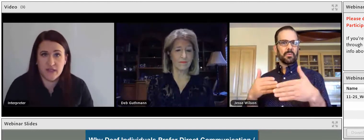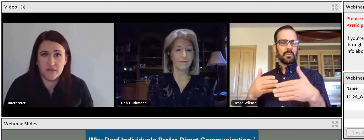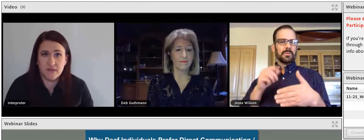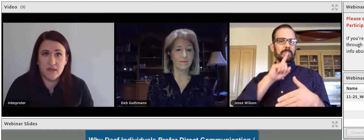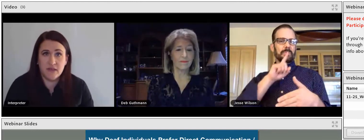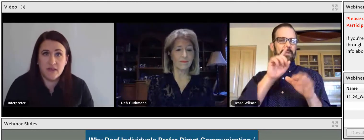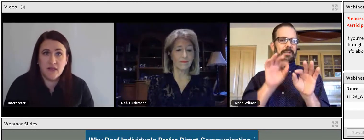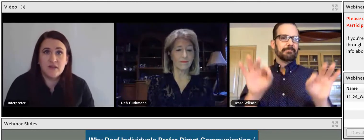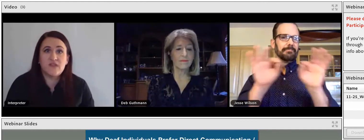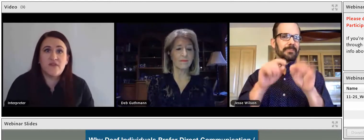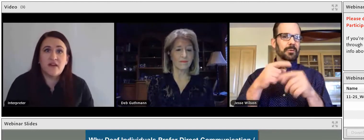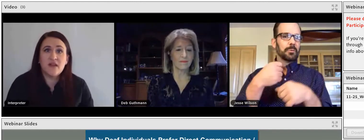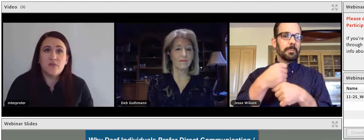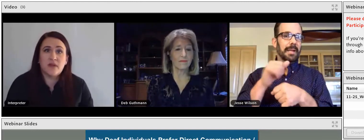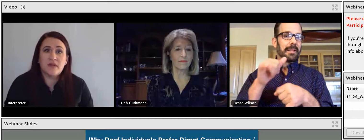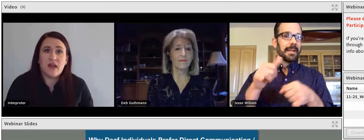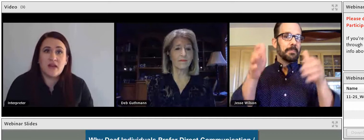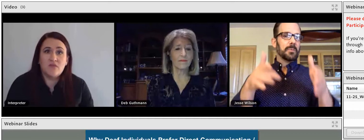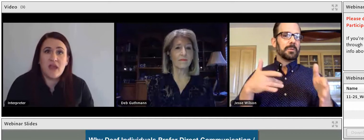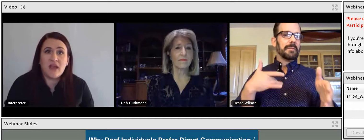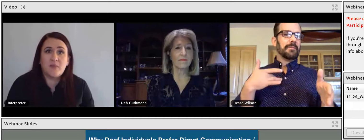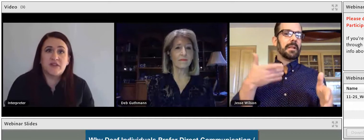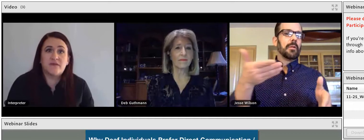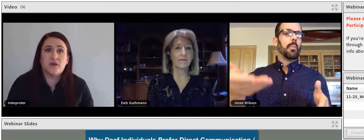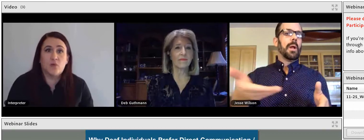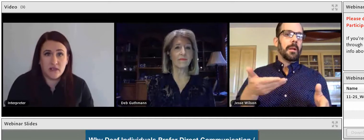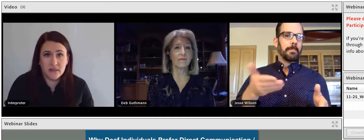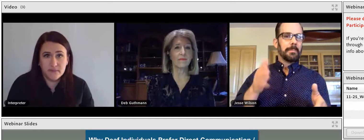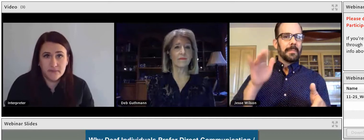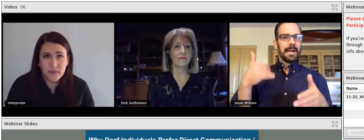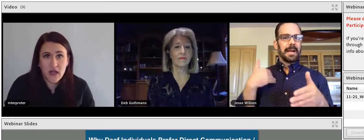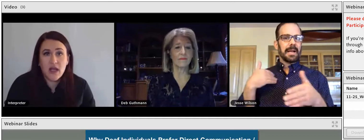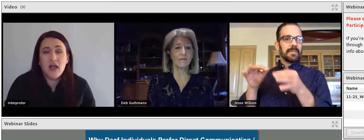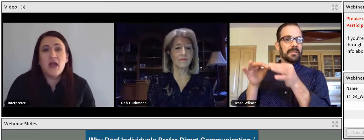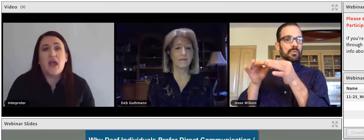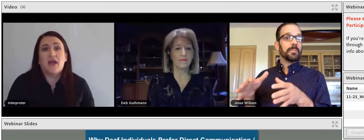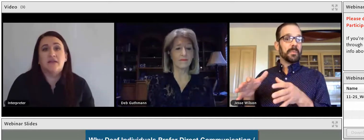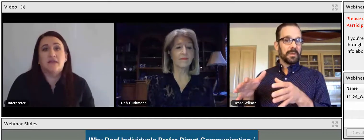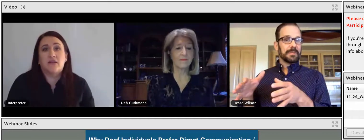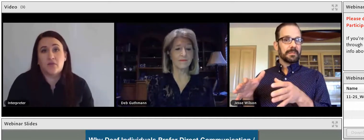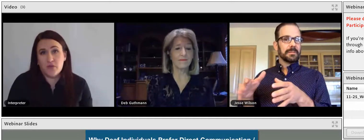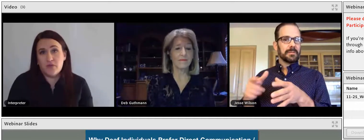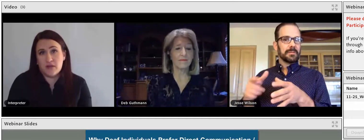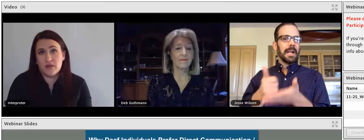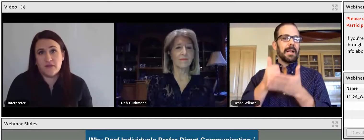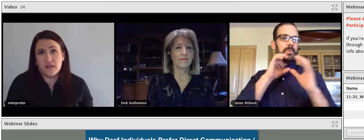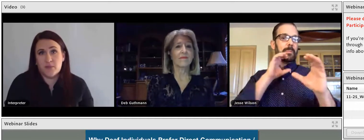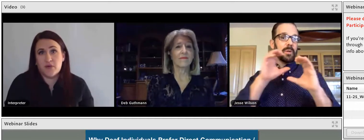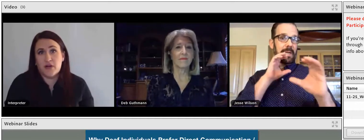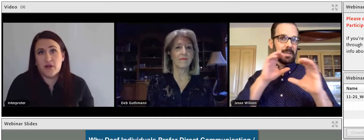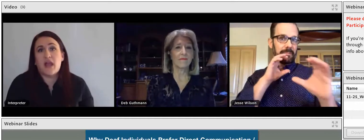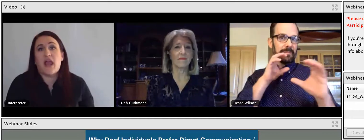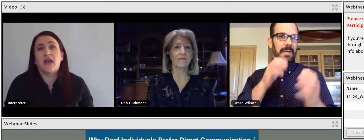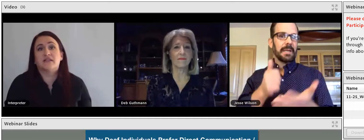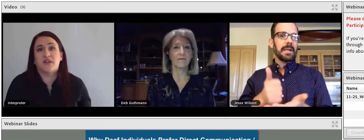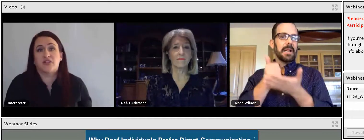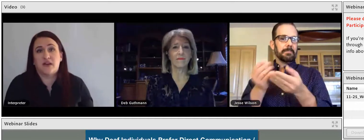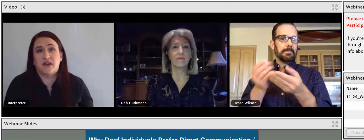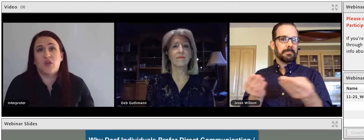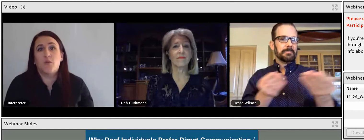deaf person. So it's very important that you make a person feel welcome and through the use of the